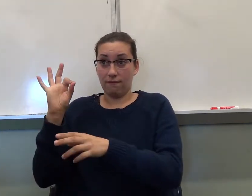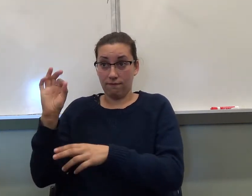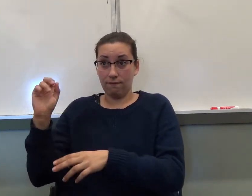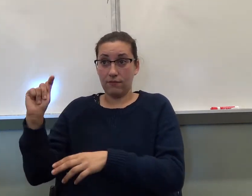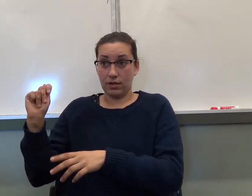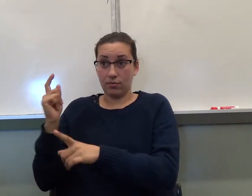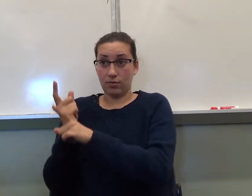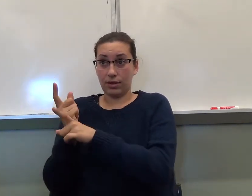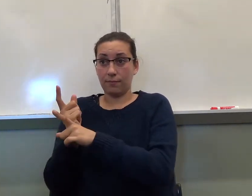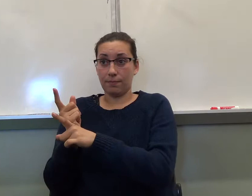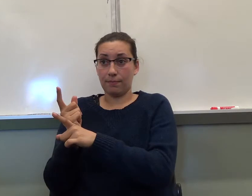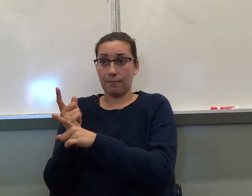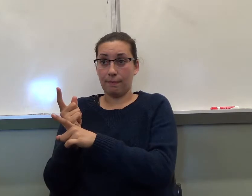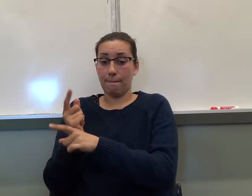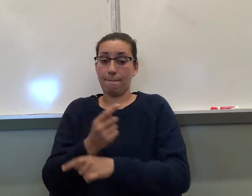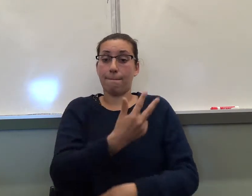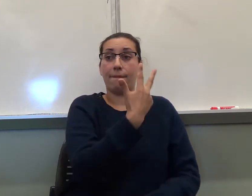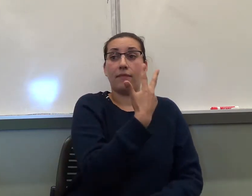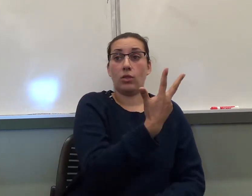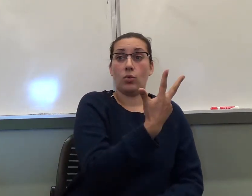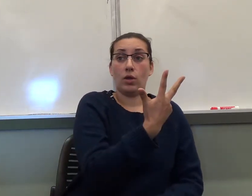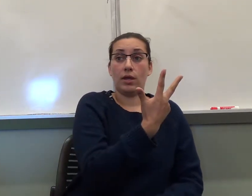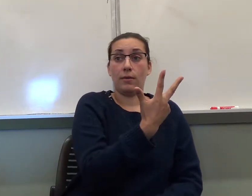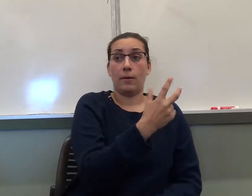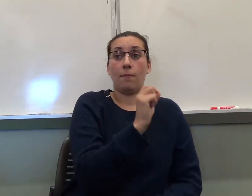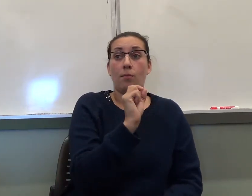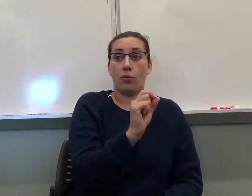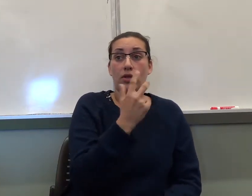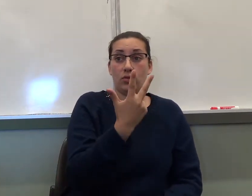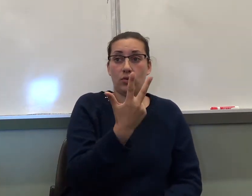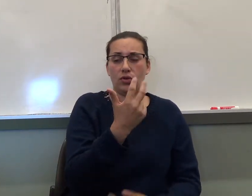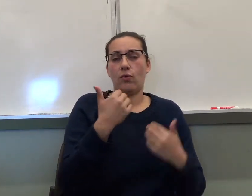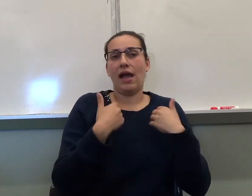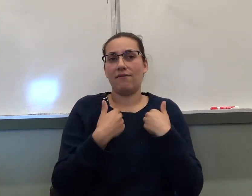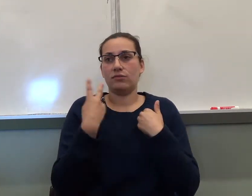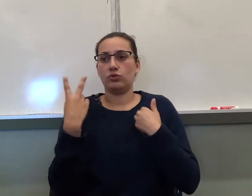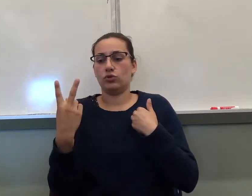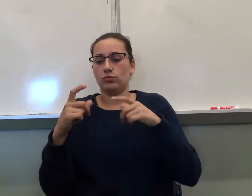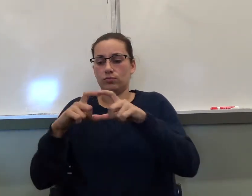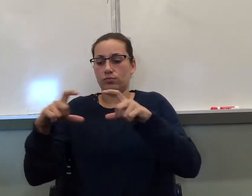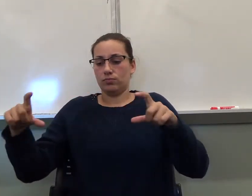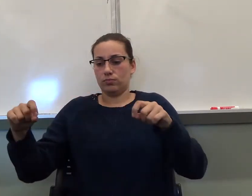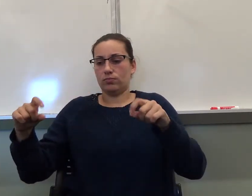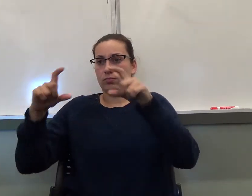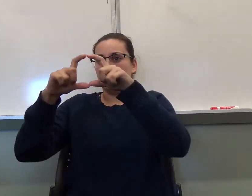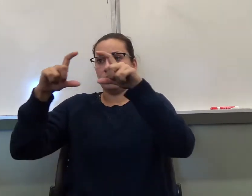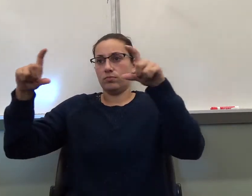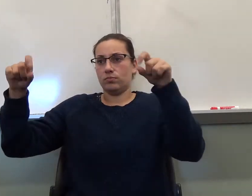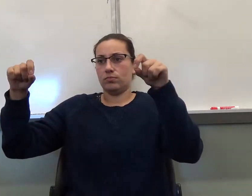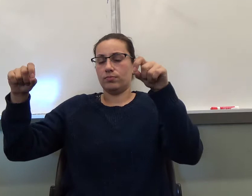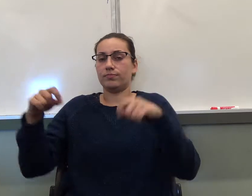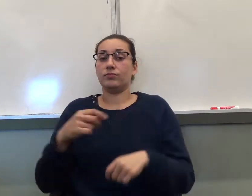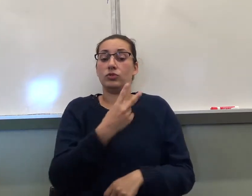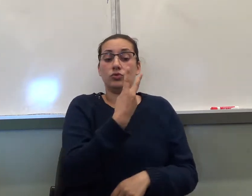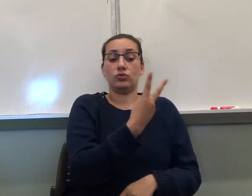Okay, now the 3.3 ones, you have 2 of these. So it's 2 times 3 feet, 3